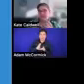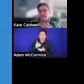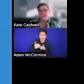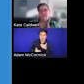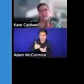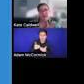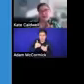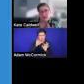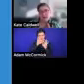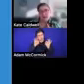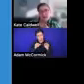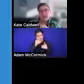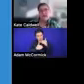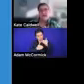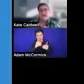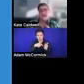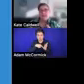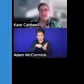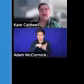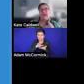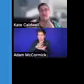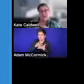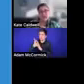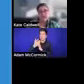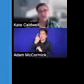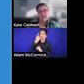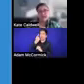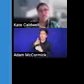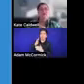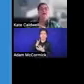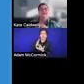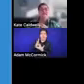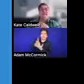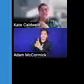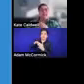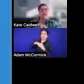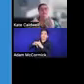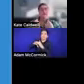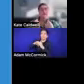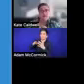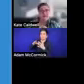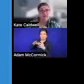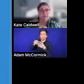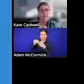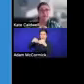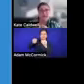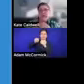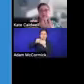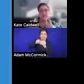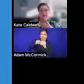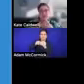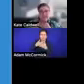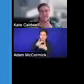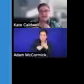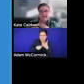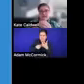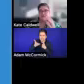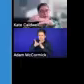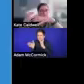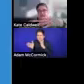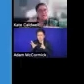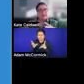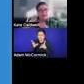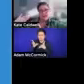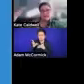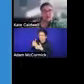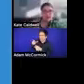interlocking systems of power. And by doing intersectional analysis, by using intersectional methods, by collecting data,